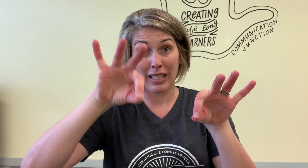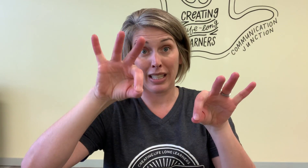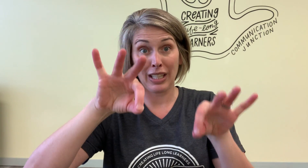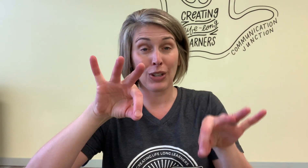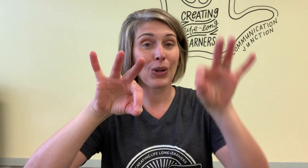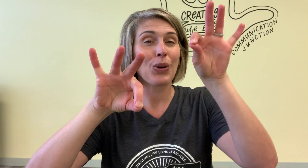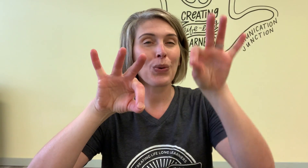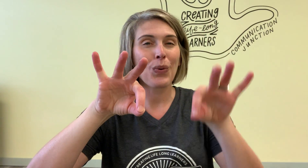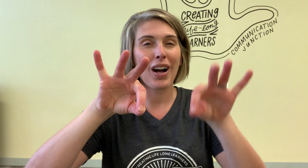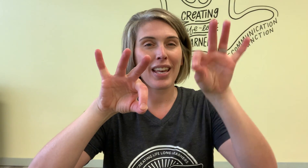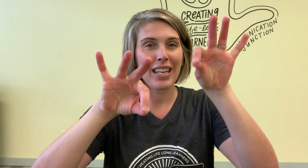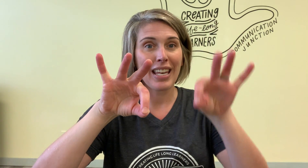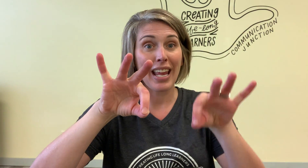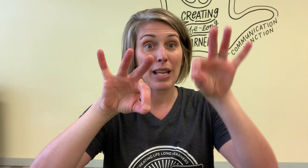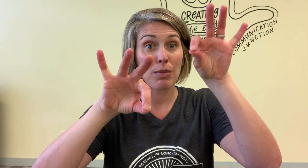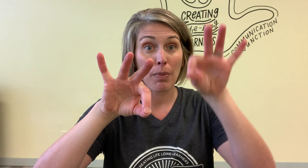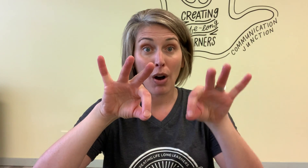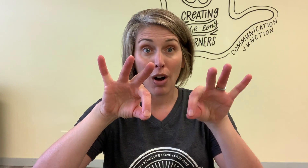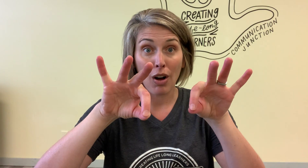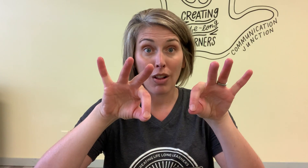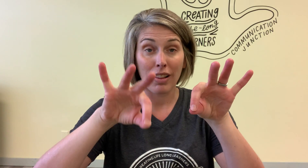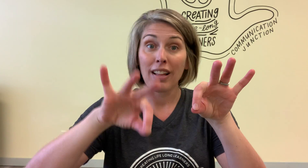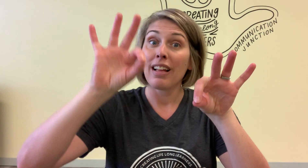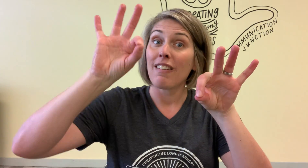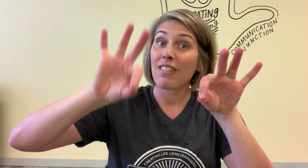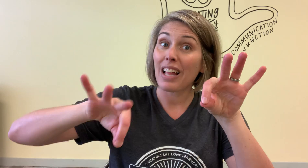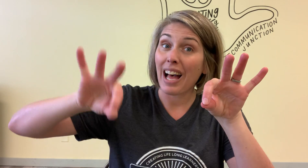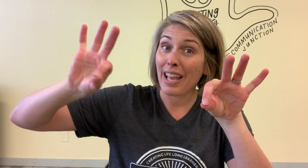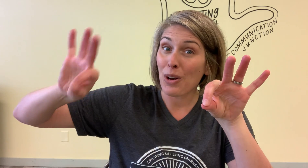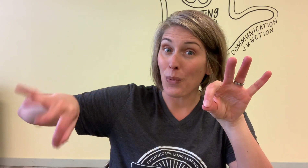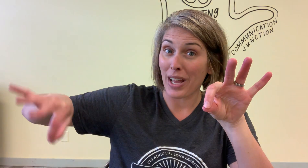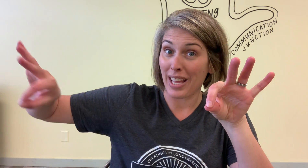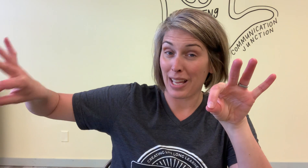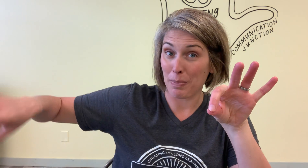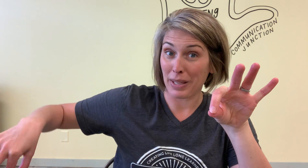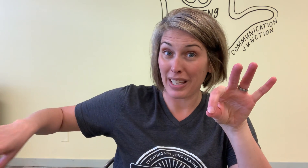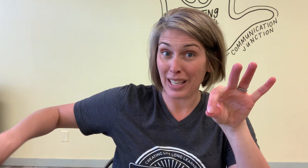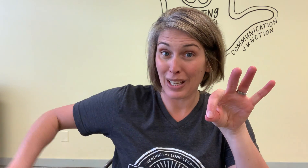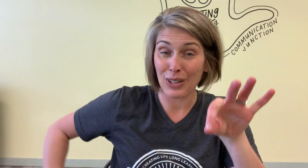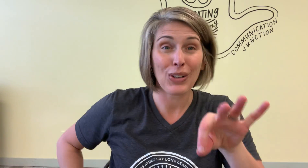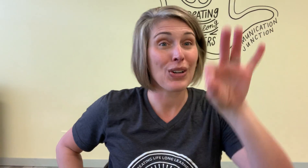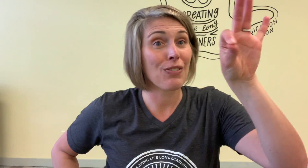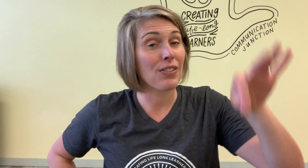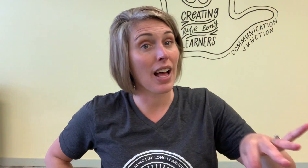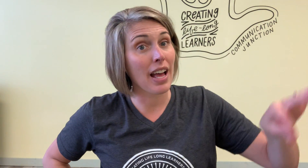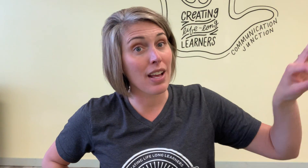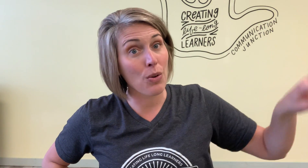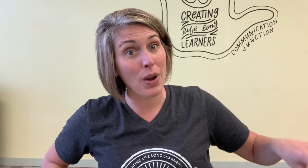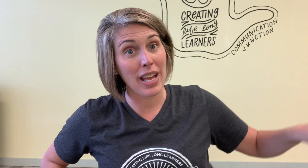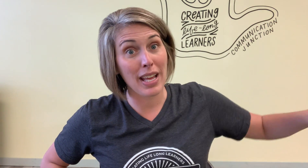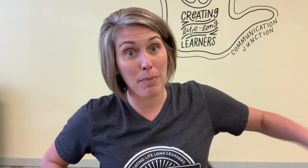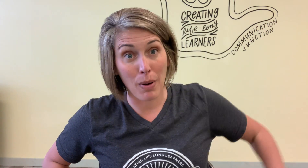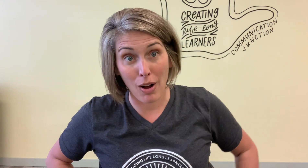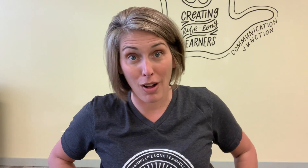Peter, one named Paul. Fly away, Peter. Peter, fly away,